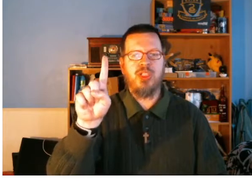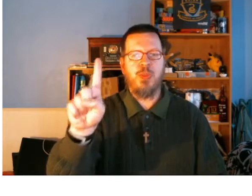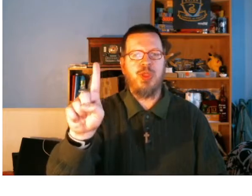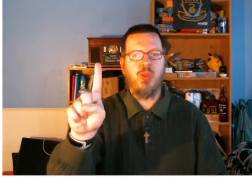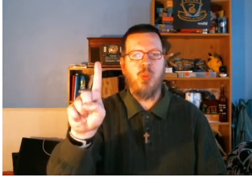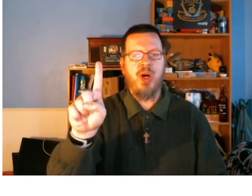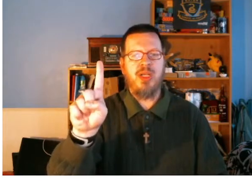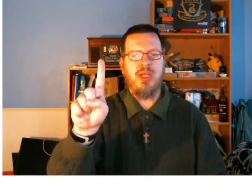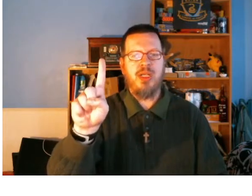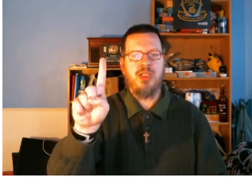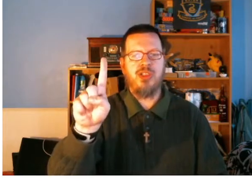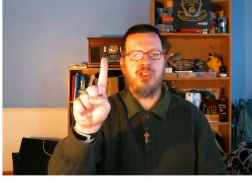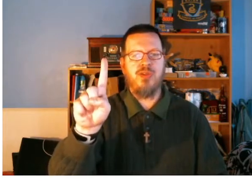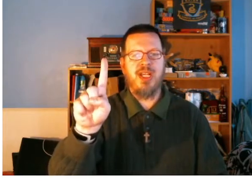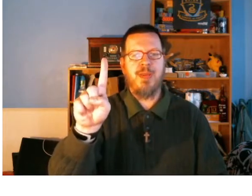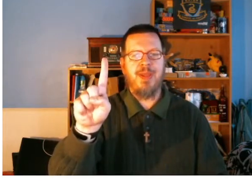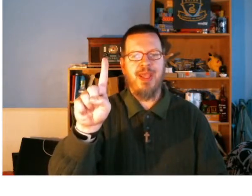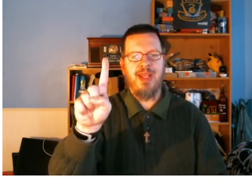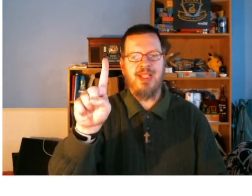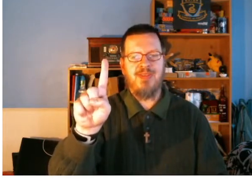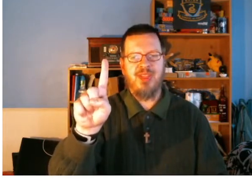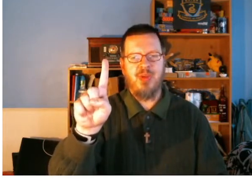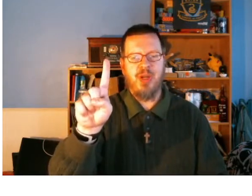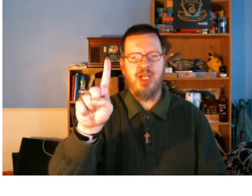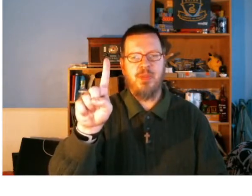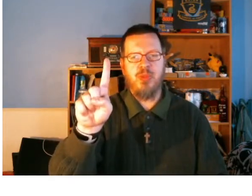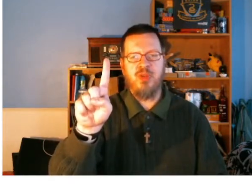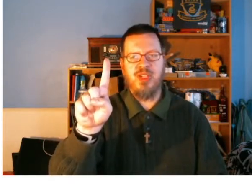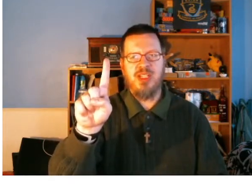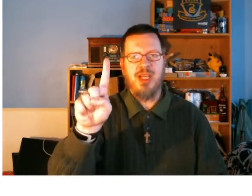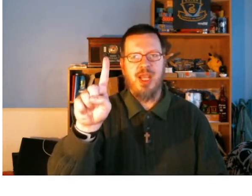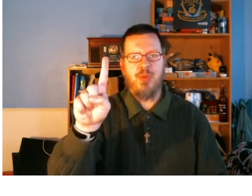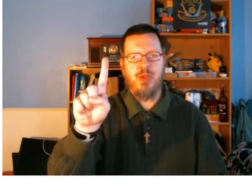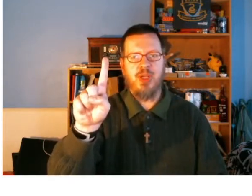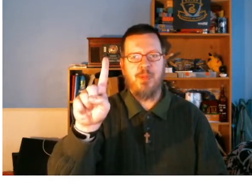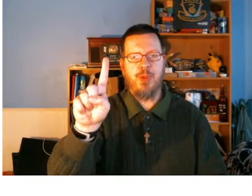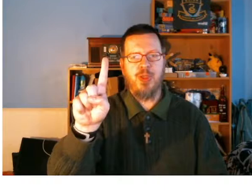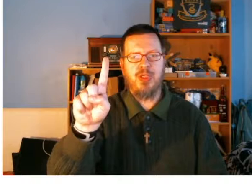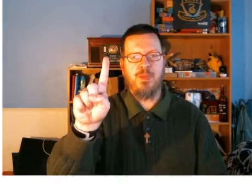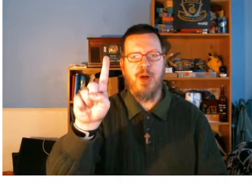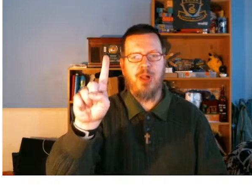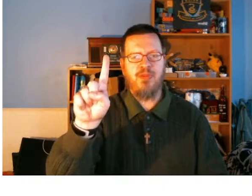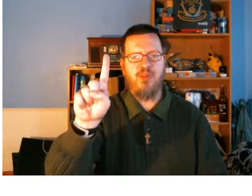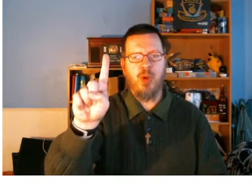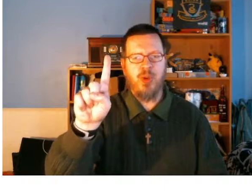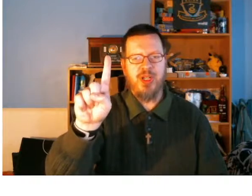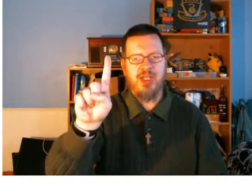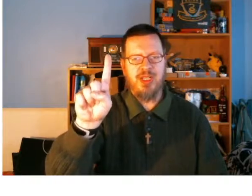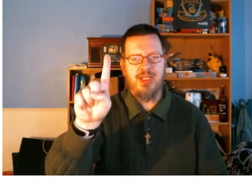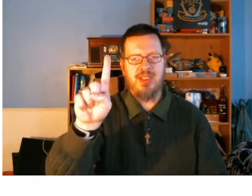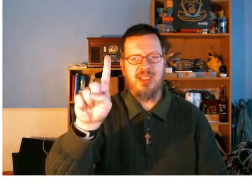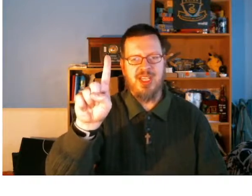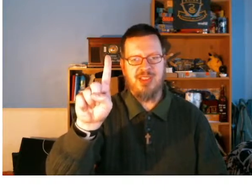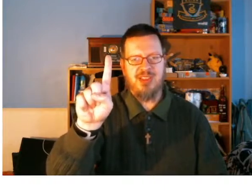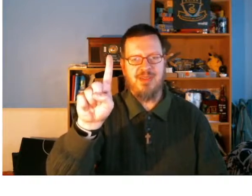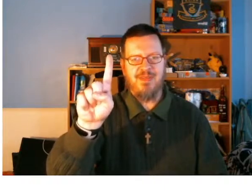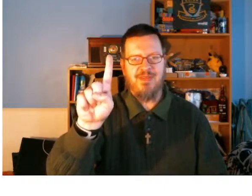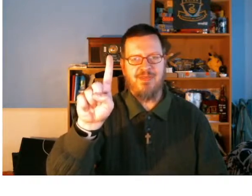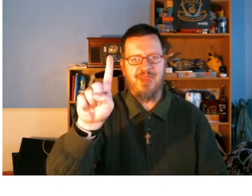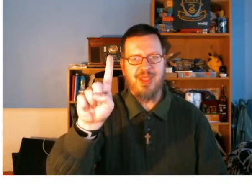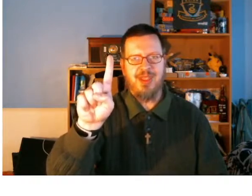going to just put the one straight up and leave it there. We're not going to move it. And we're going to put palm forward in this